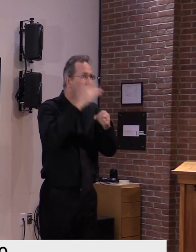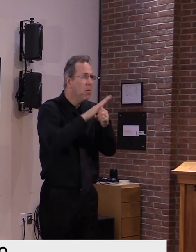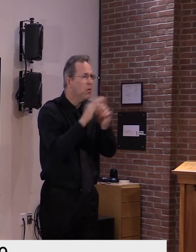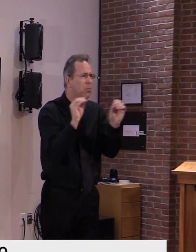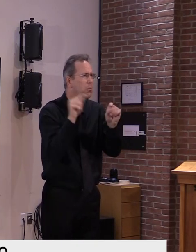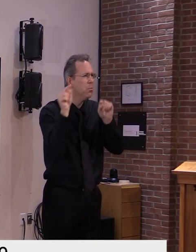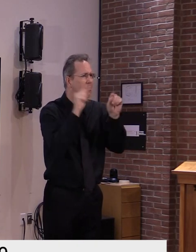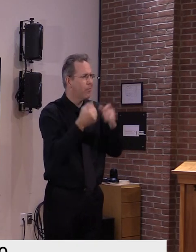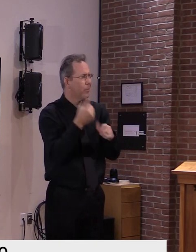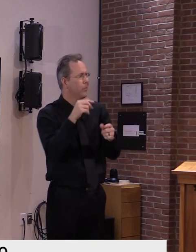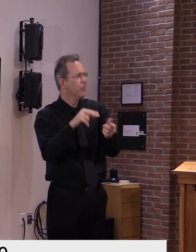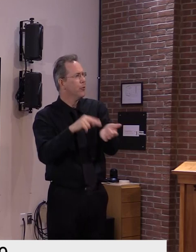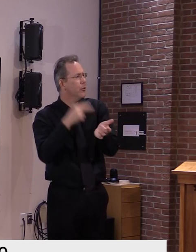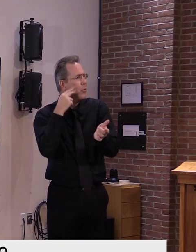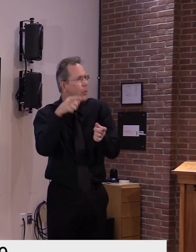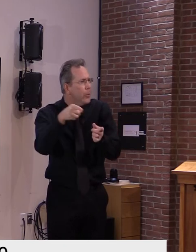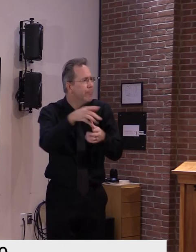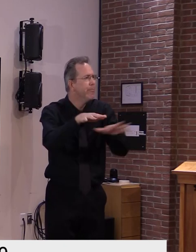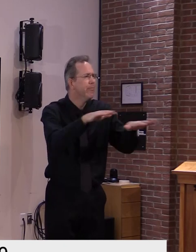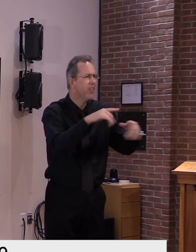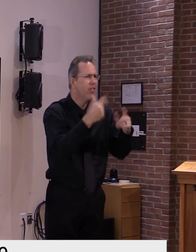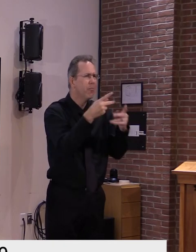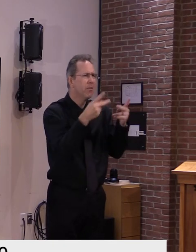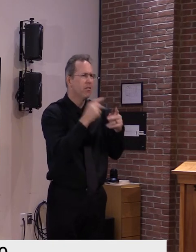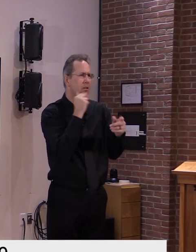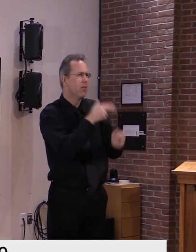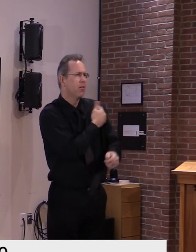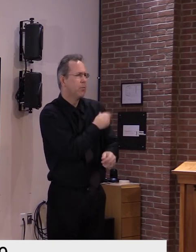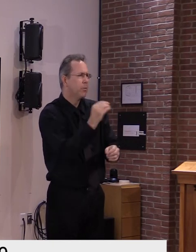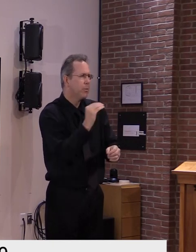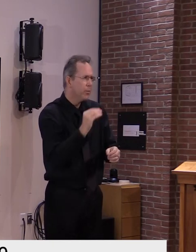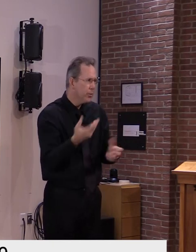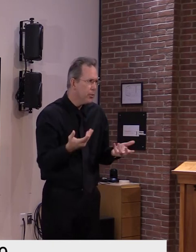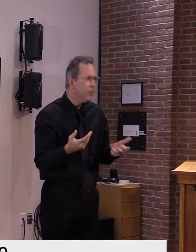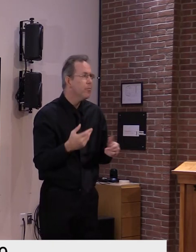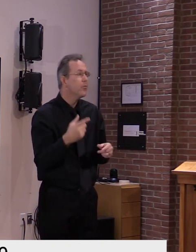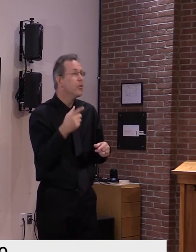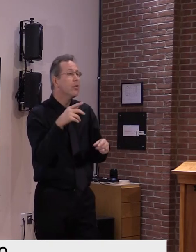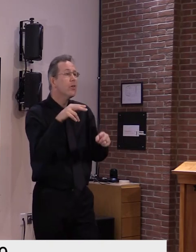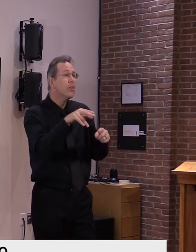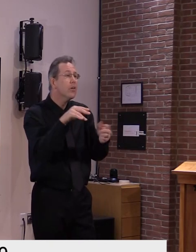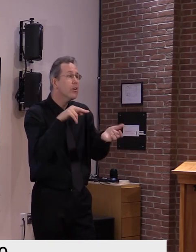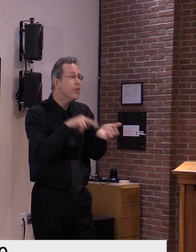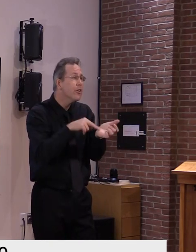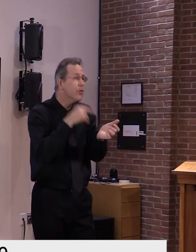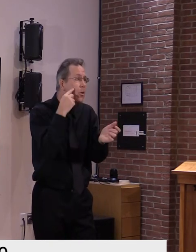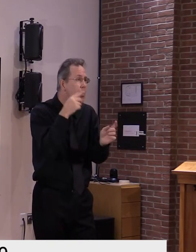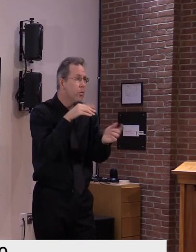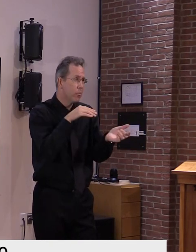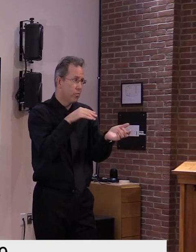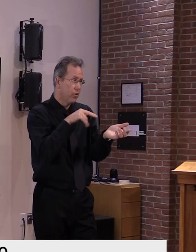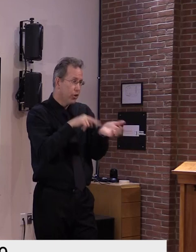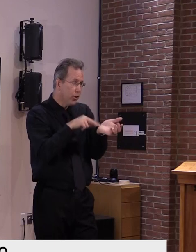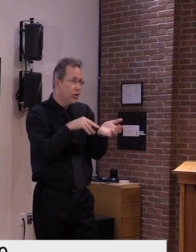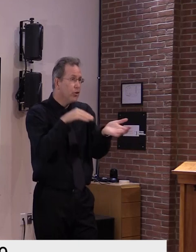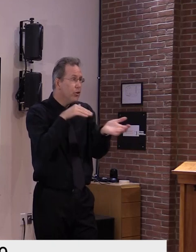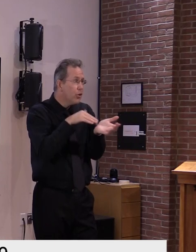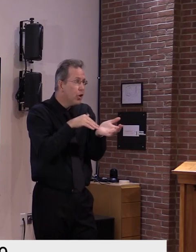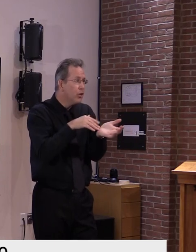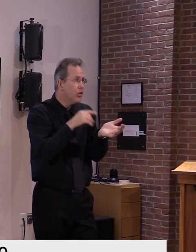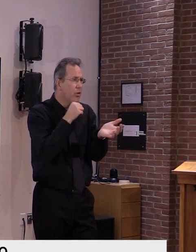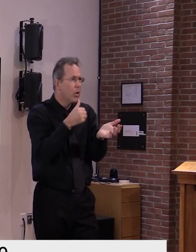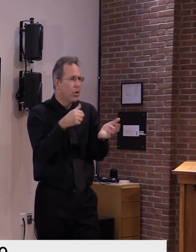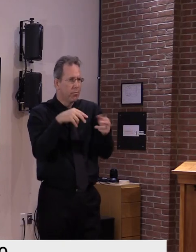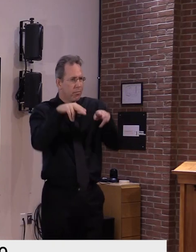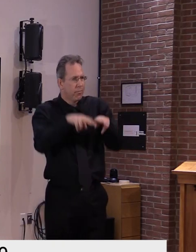a important population of people who are like other Vermonters in most ways, except that they happen to work